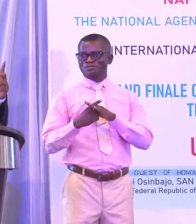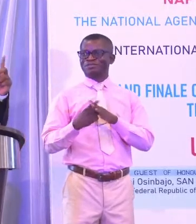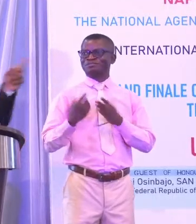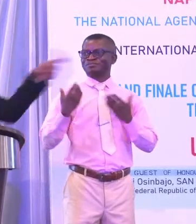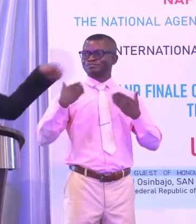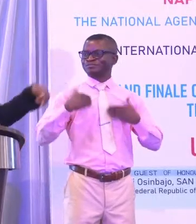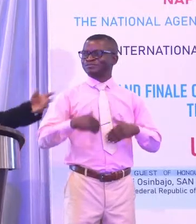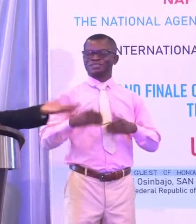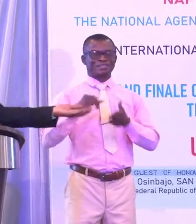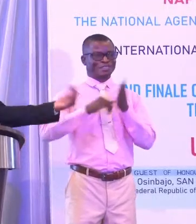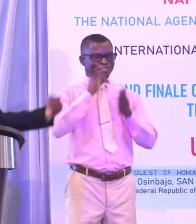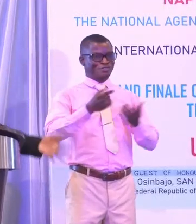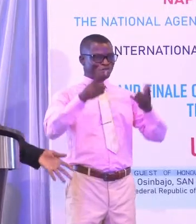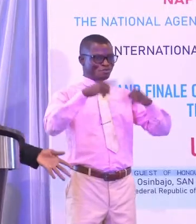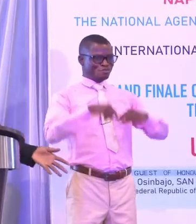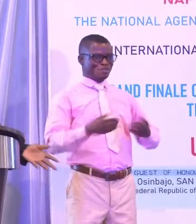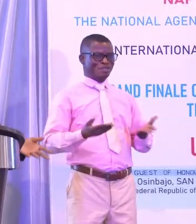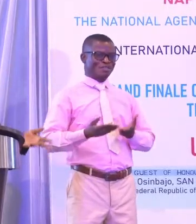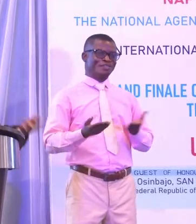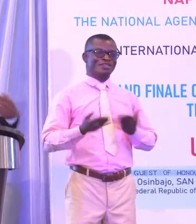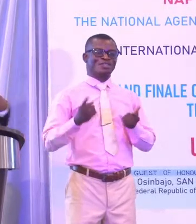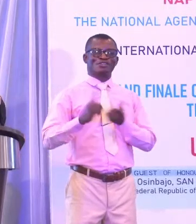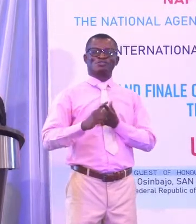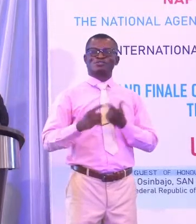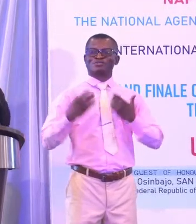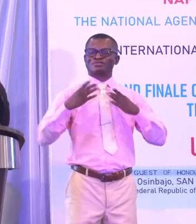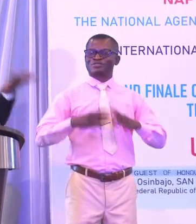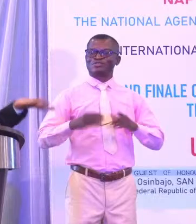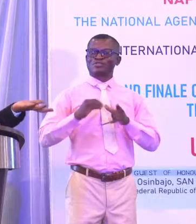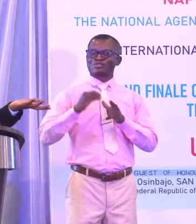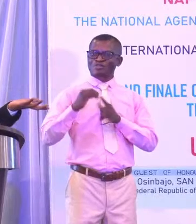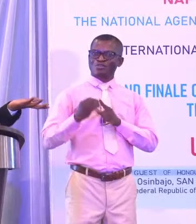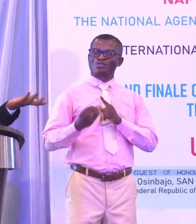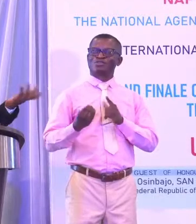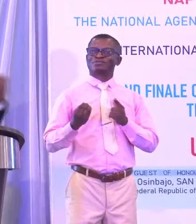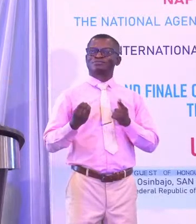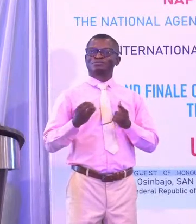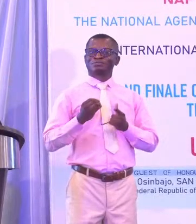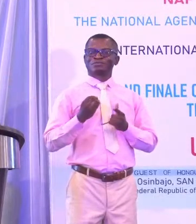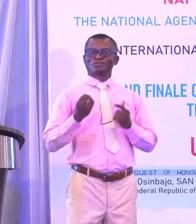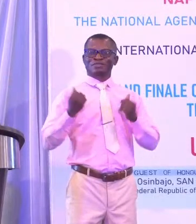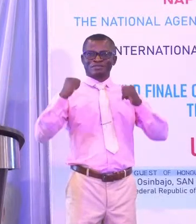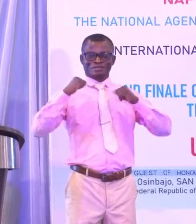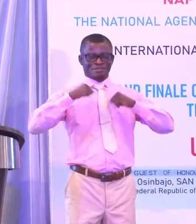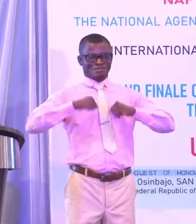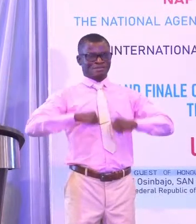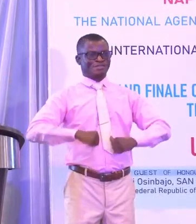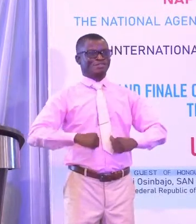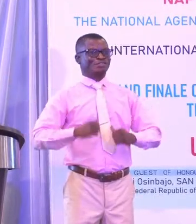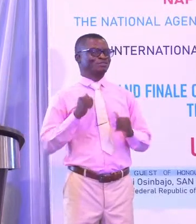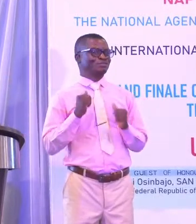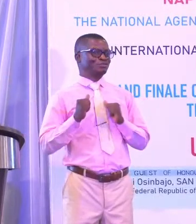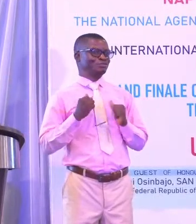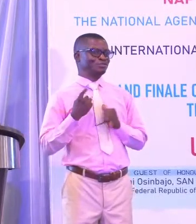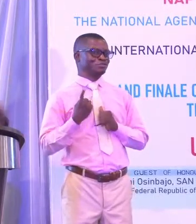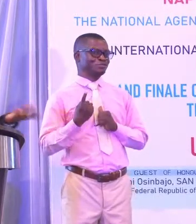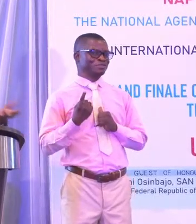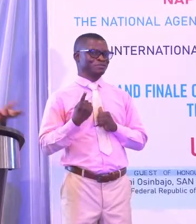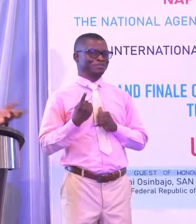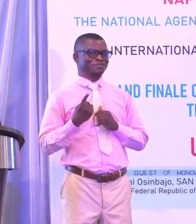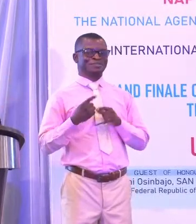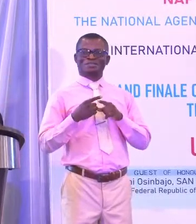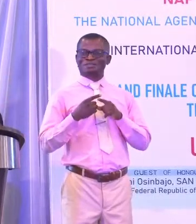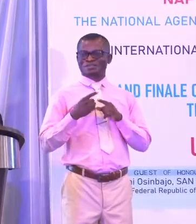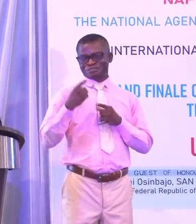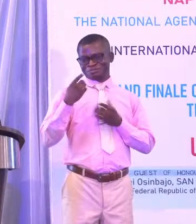Is it the appearance as in showing up, or is it the appearance as in what they were wearing? But